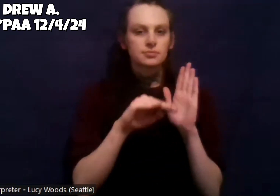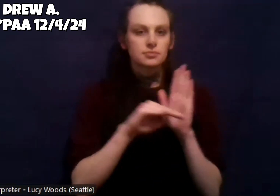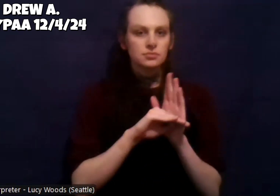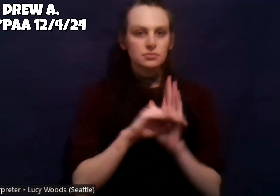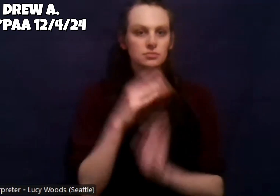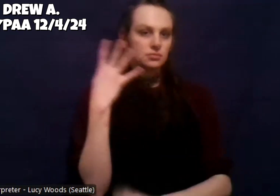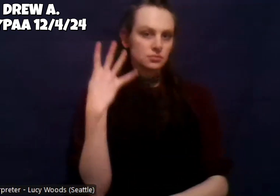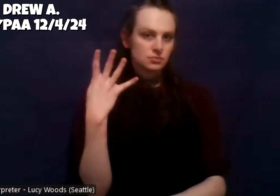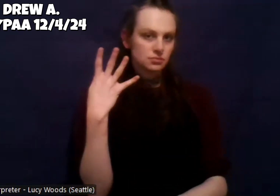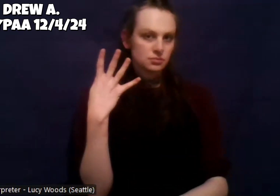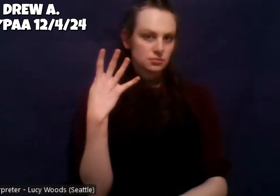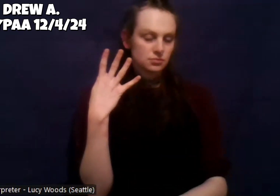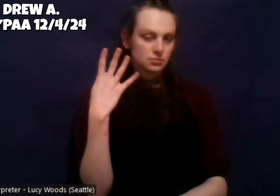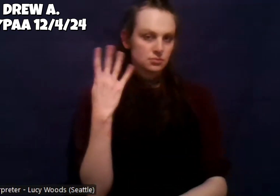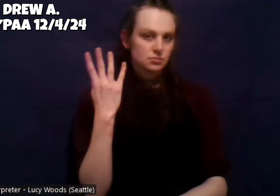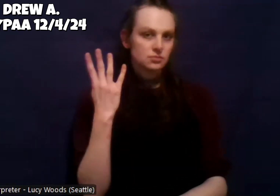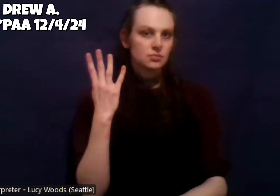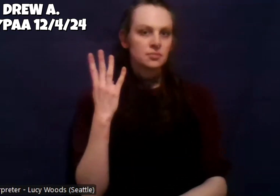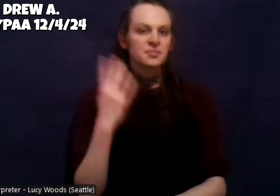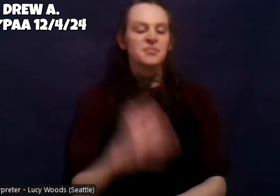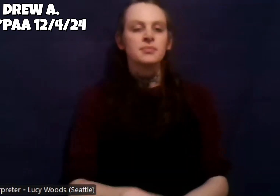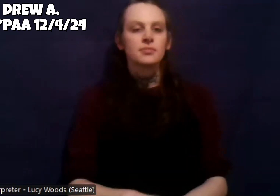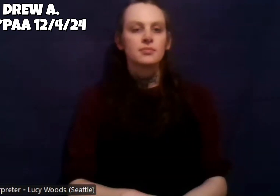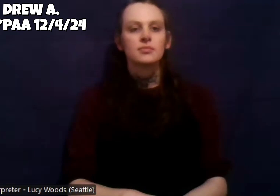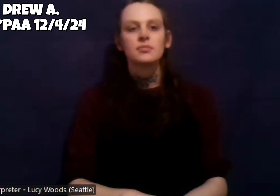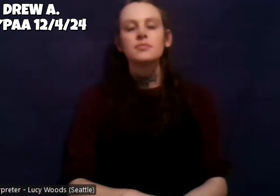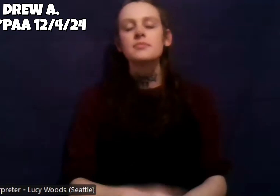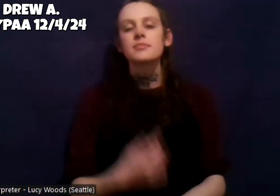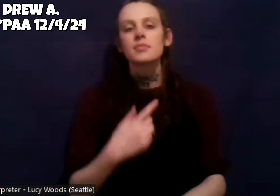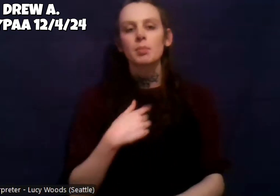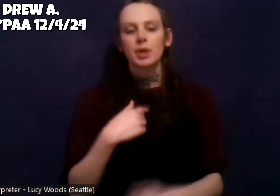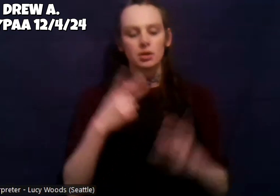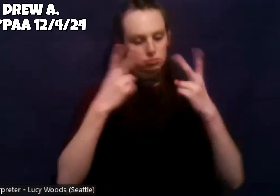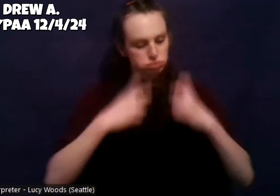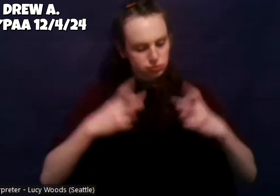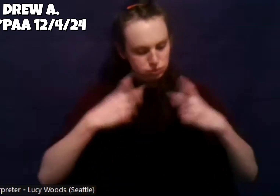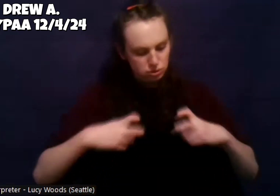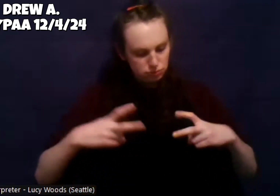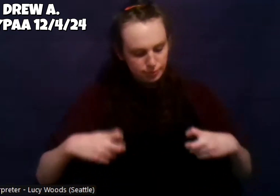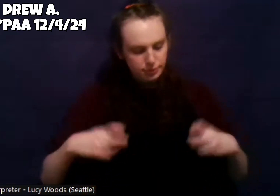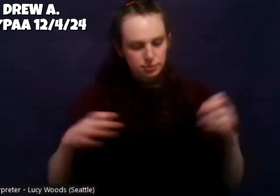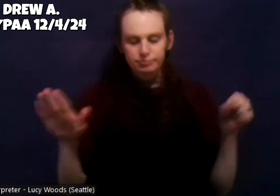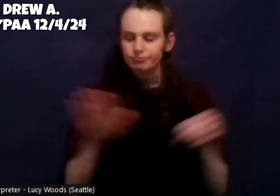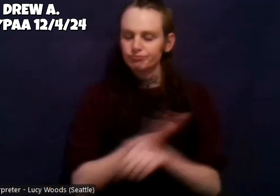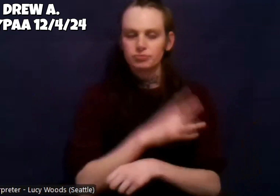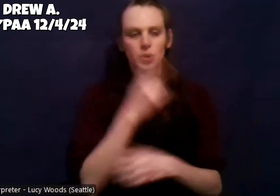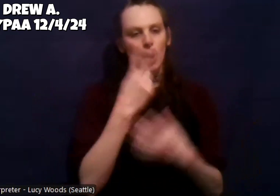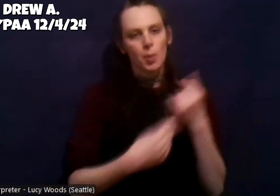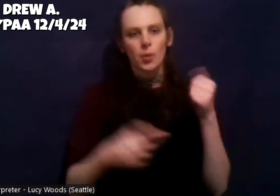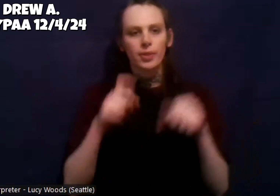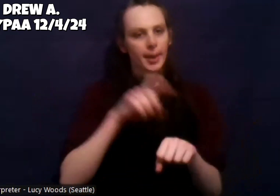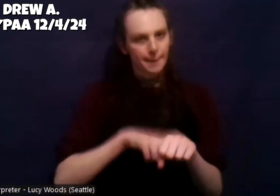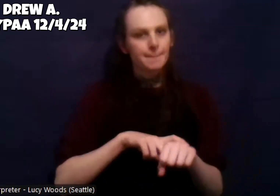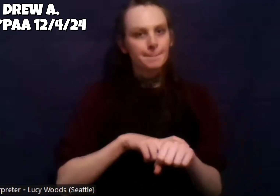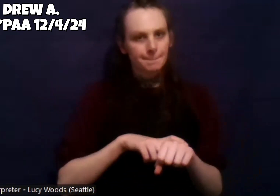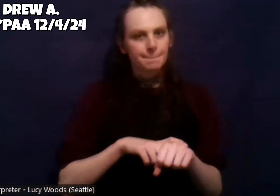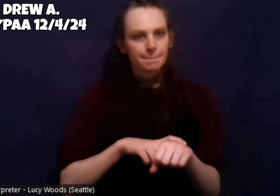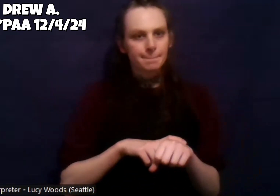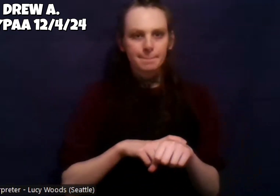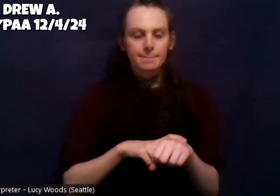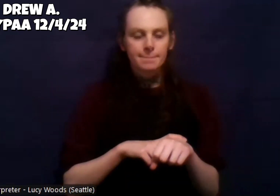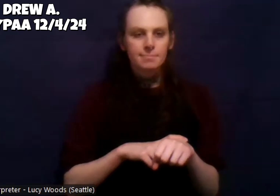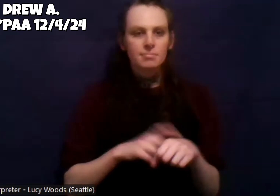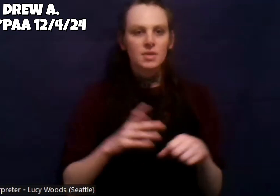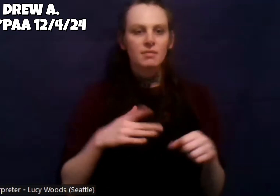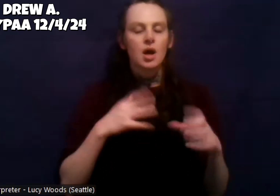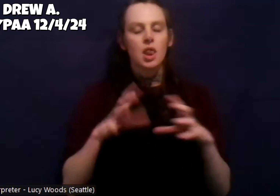um, I did a thorough inventory both times, and I got a lot of relief in that. If you're